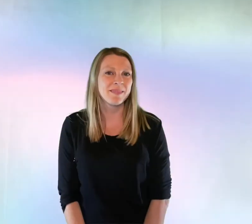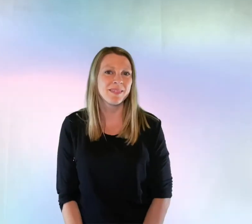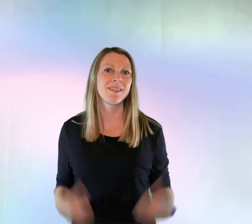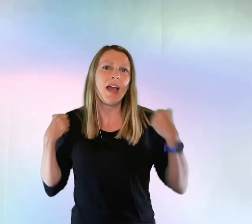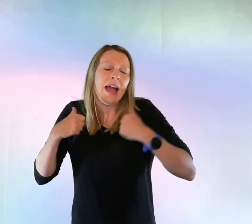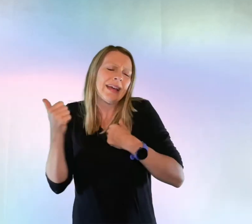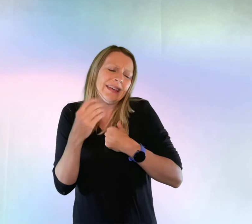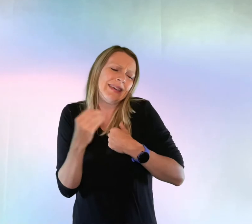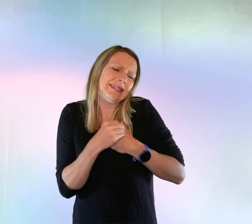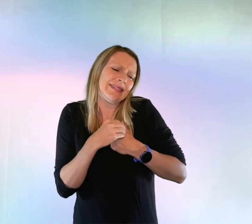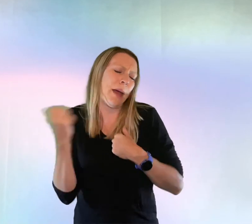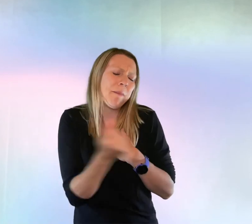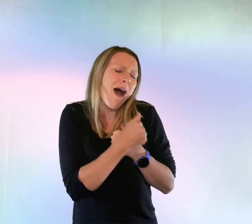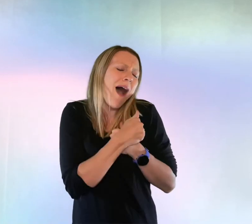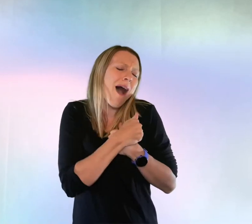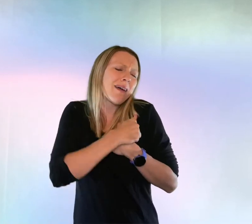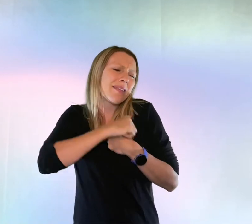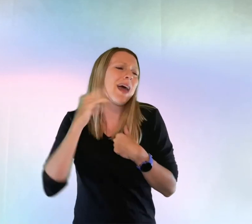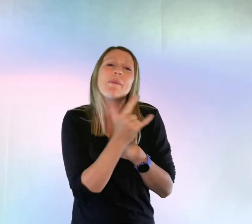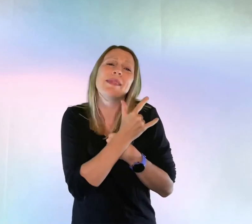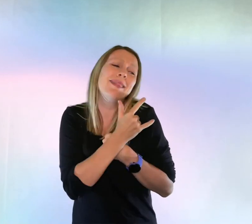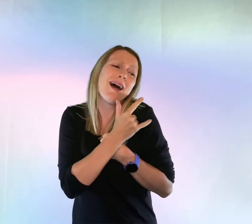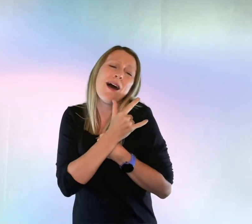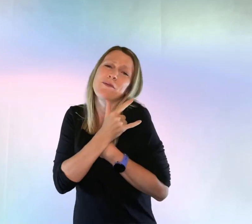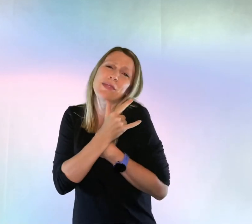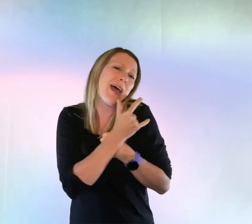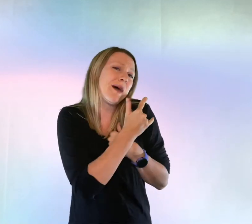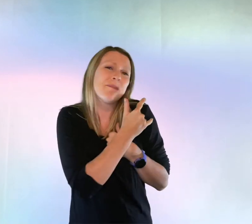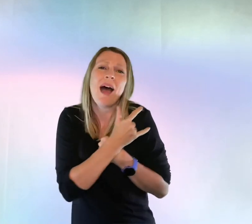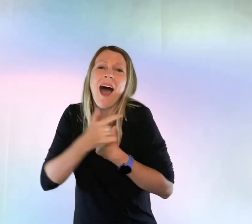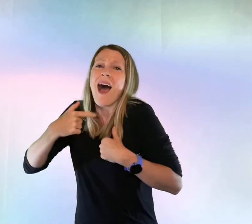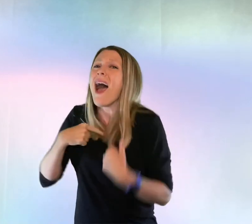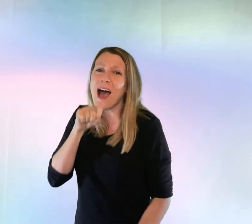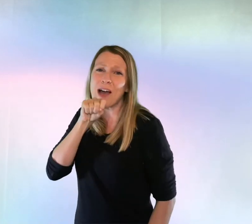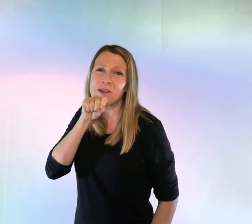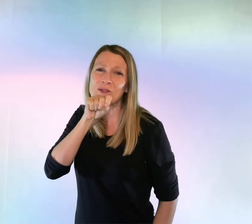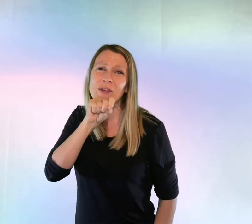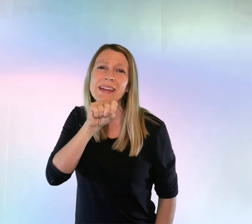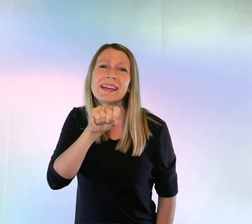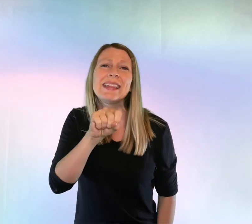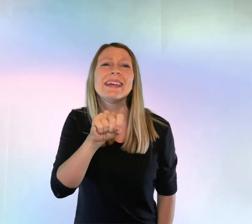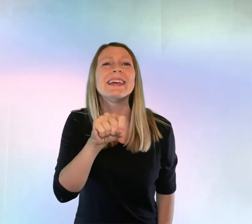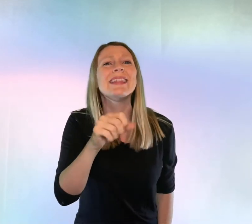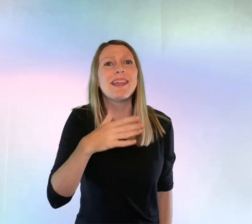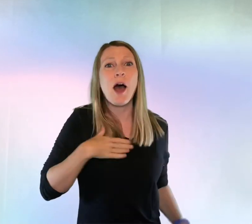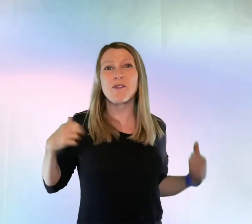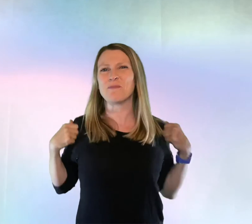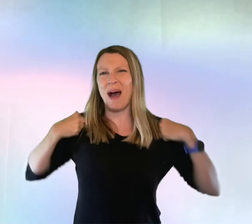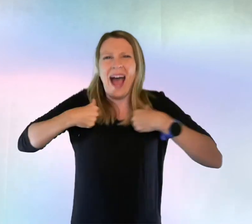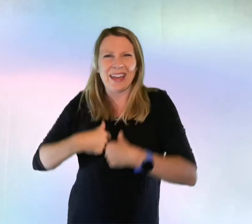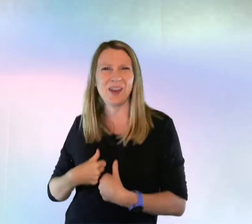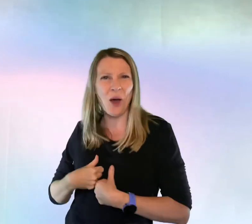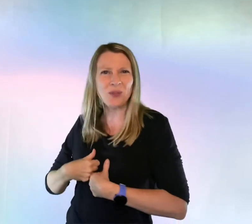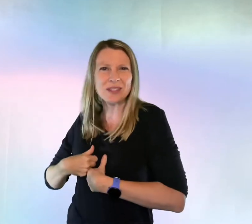Kiss them, hug them, love them. I really love my coat.